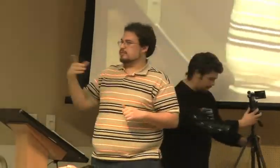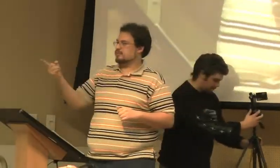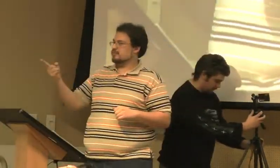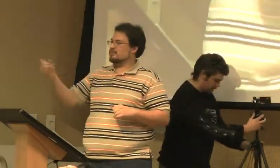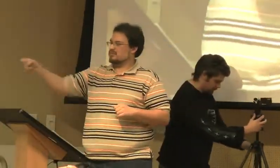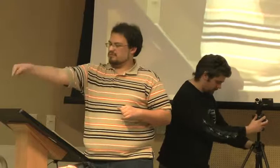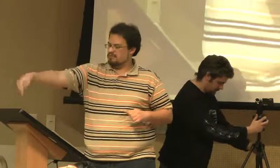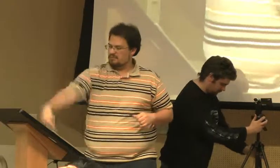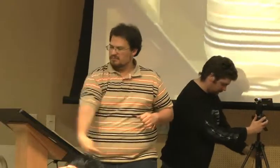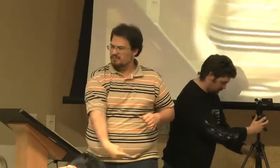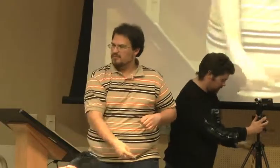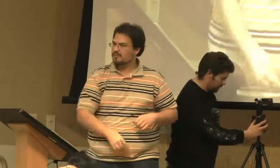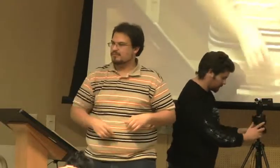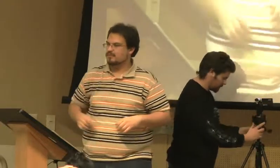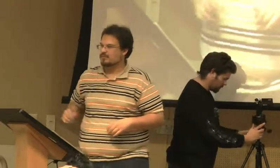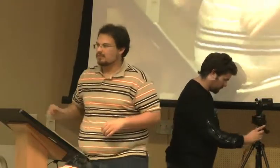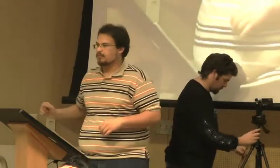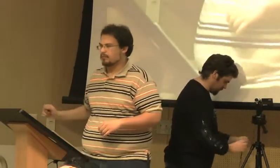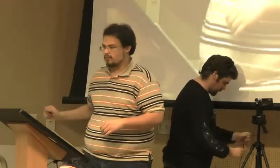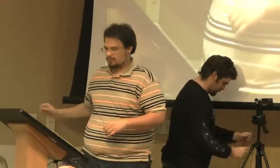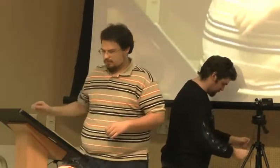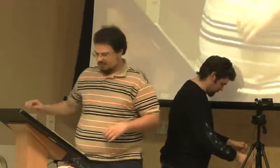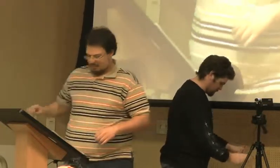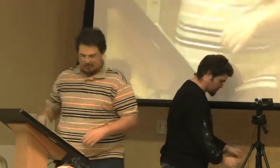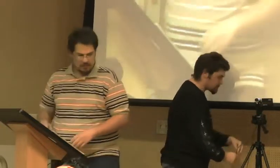be respectful of all the guidelines that we've already previously set up earlier.